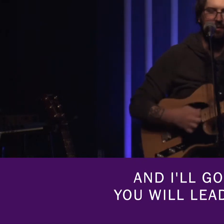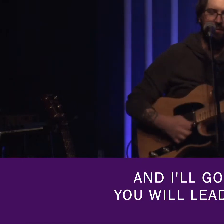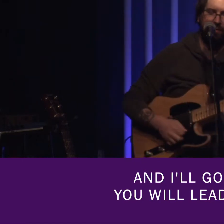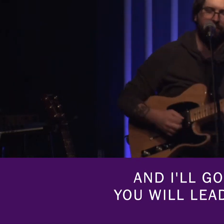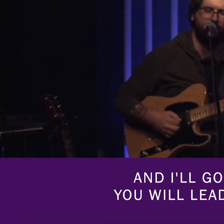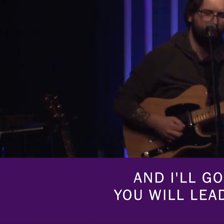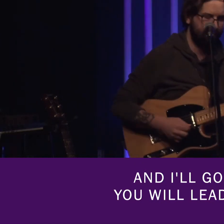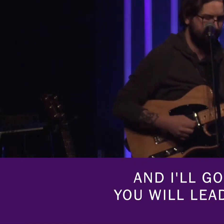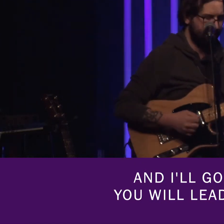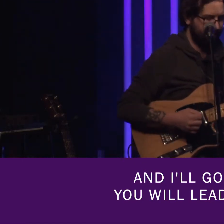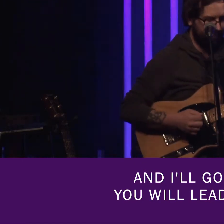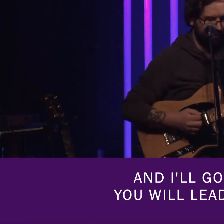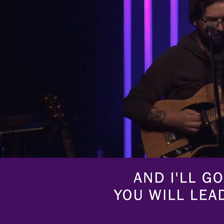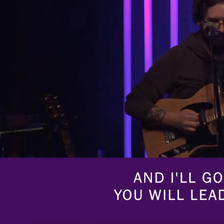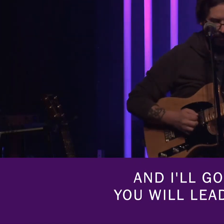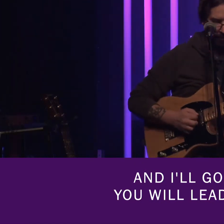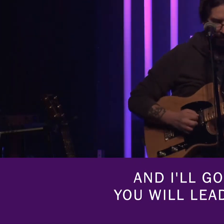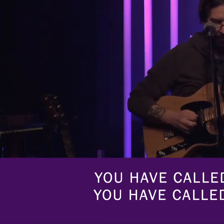me,